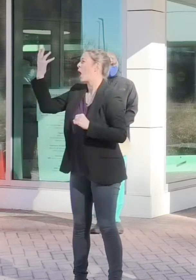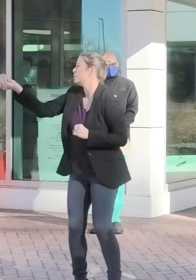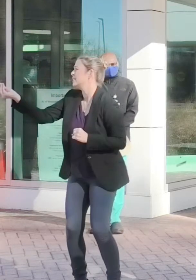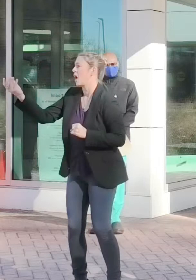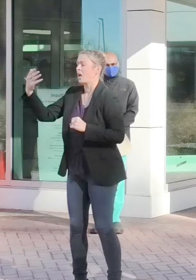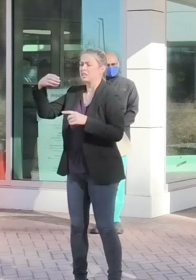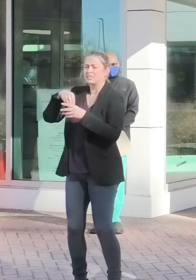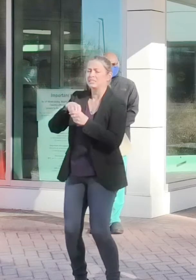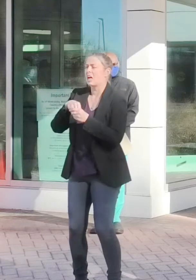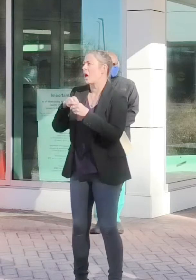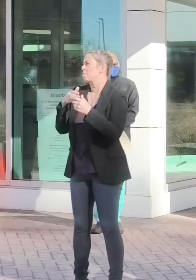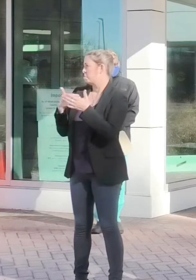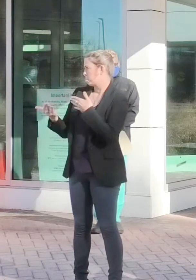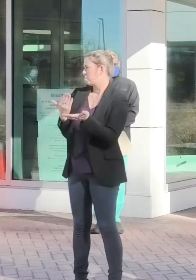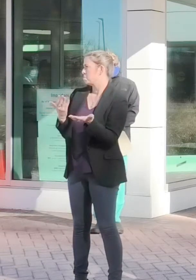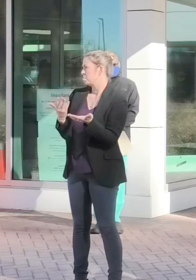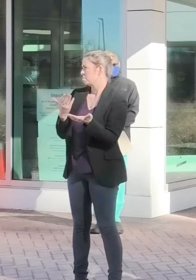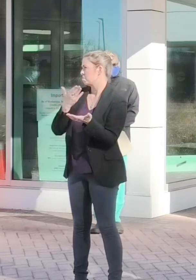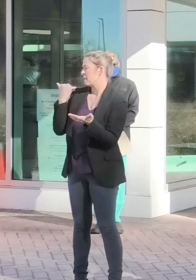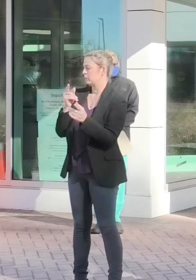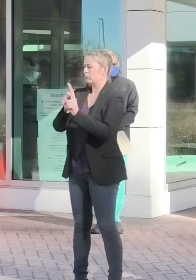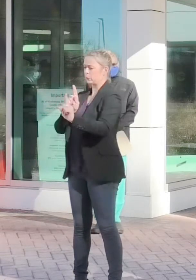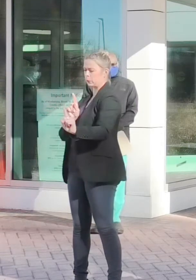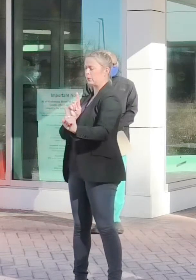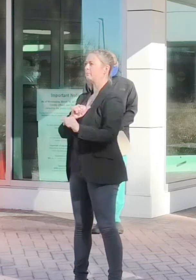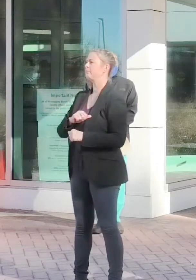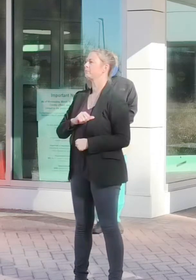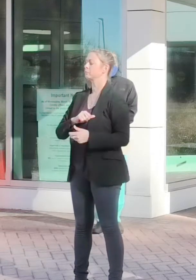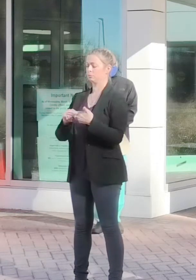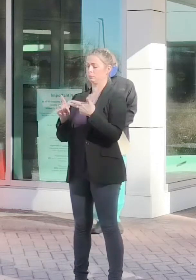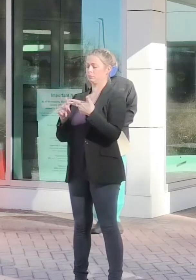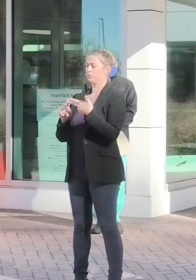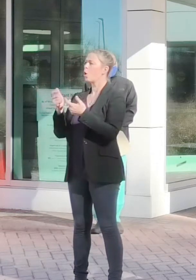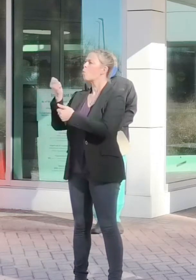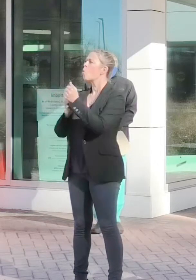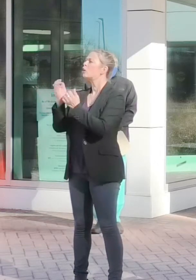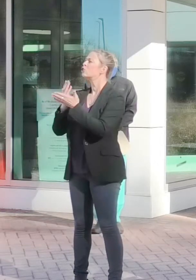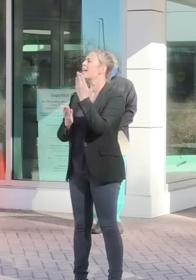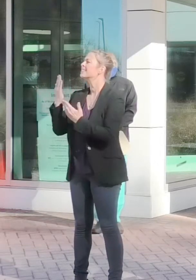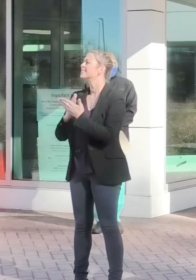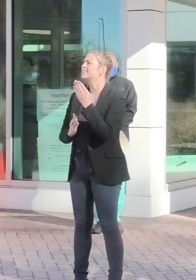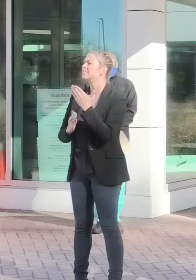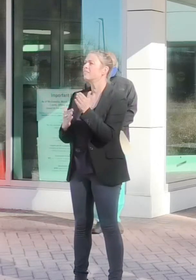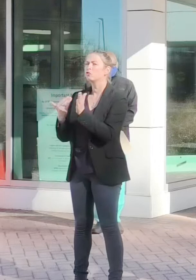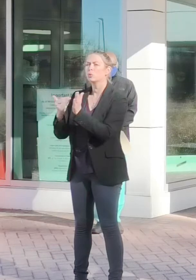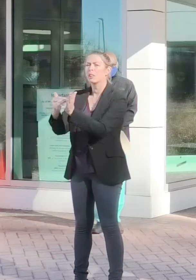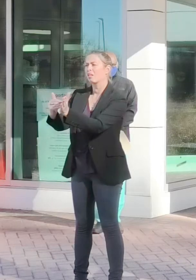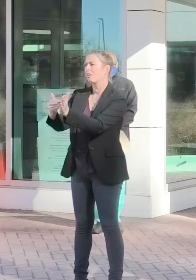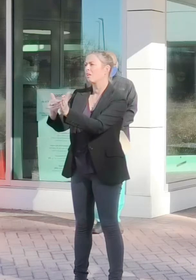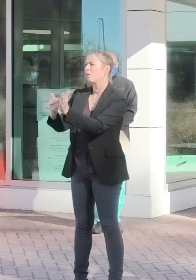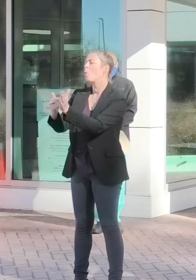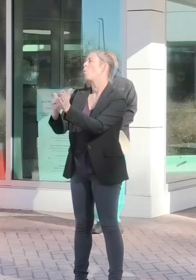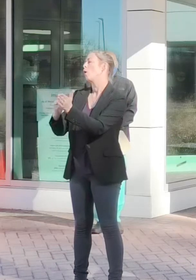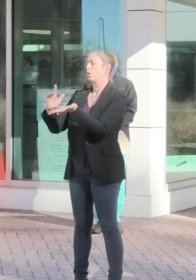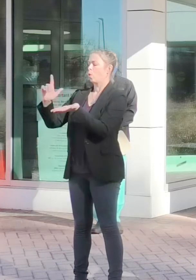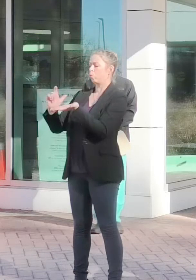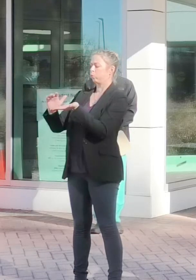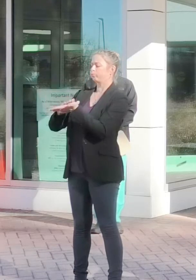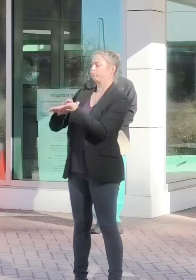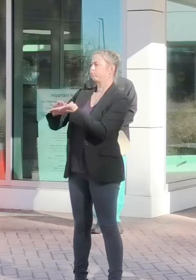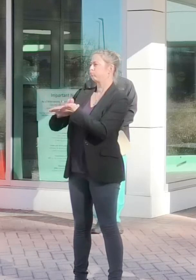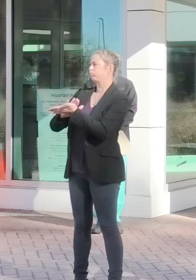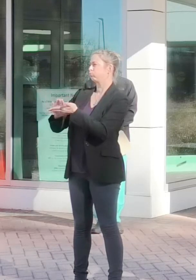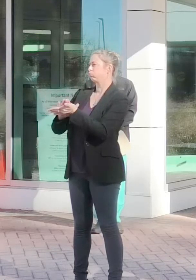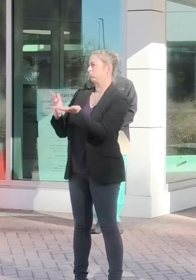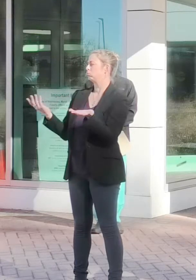of your home. Wash your hands frequently or use hand sanitizer. Stay home